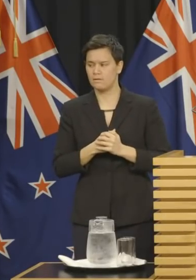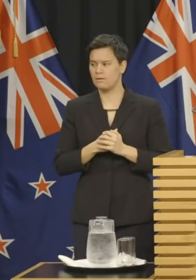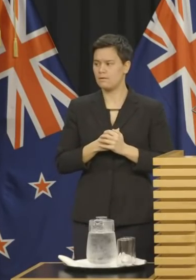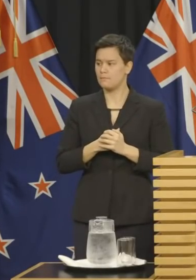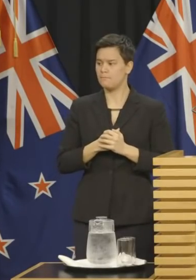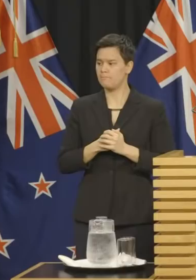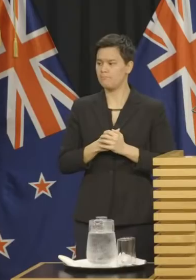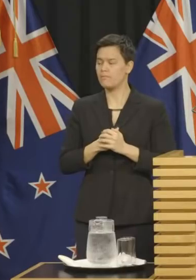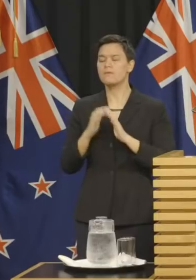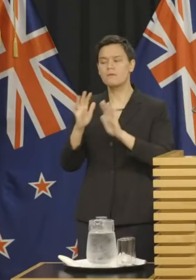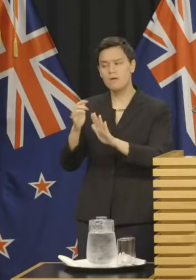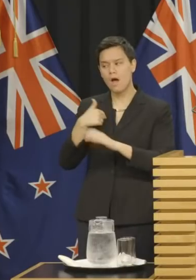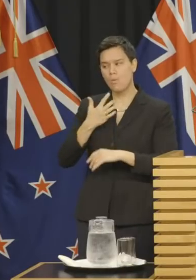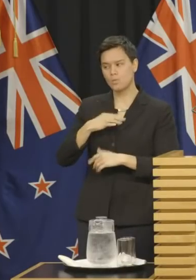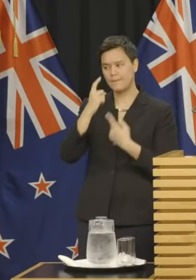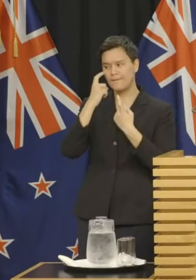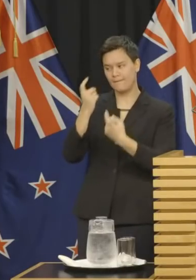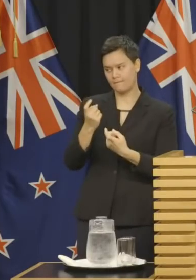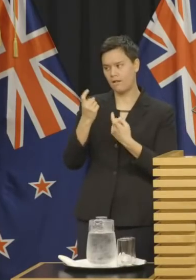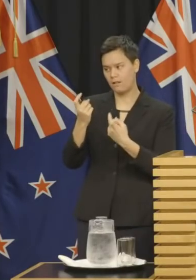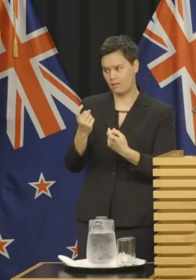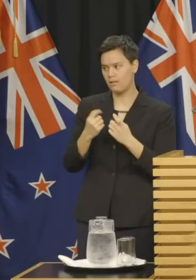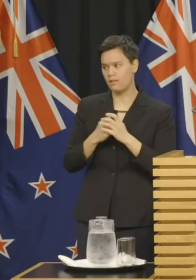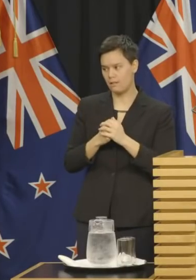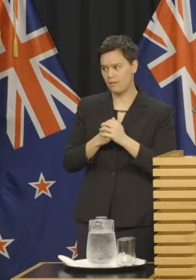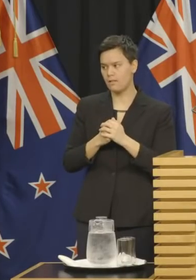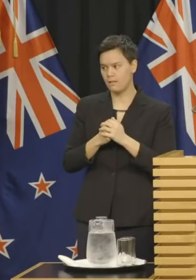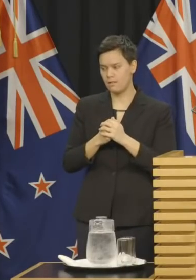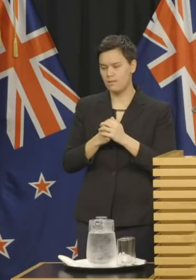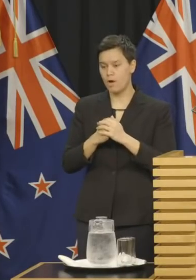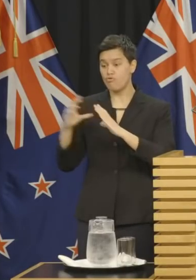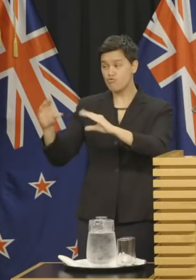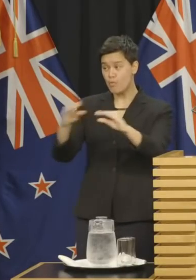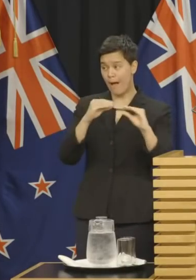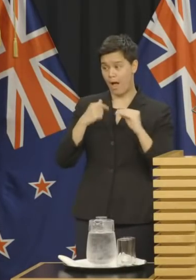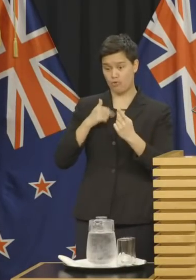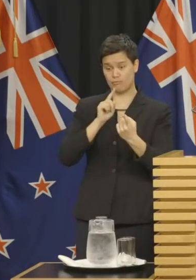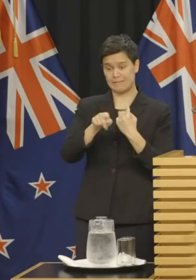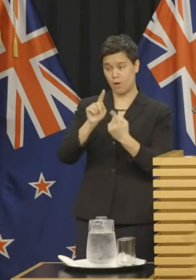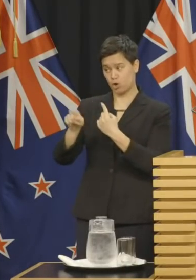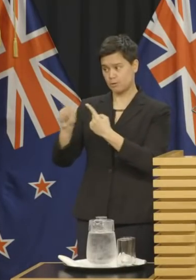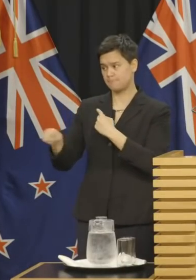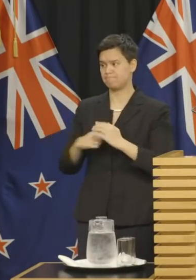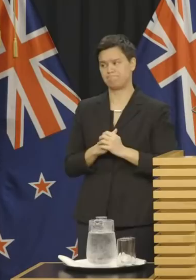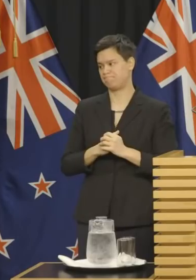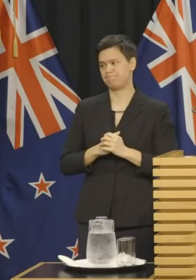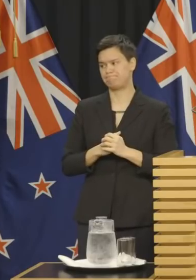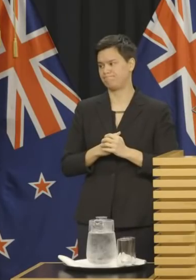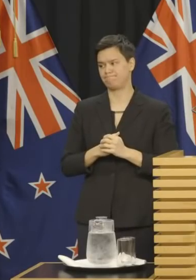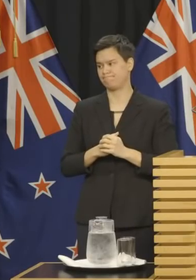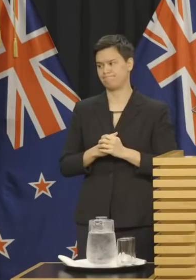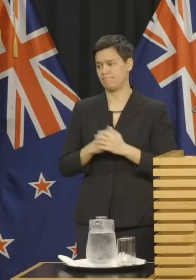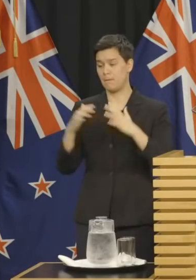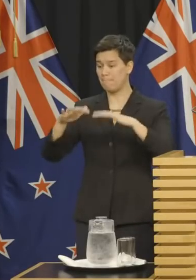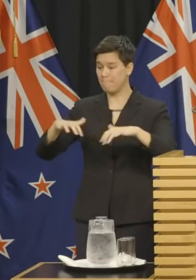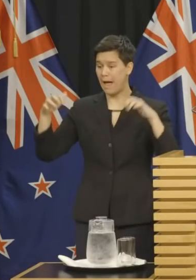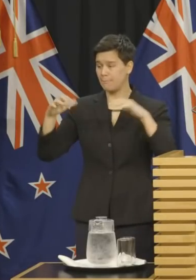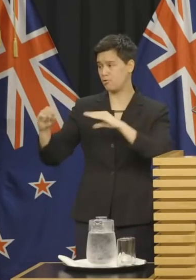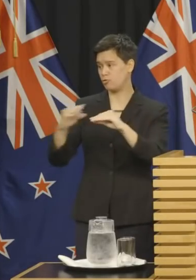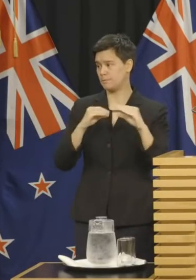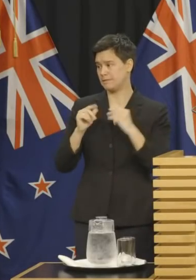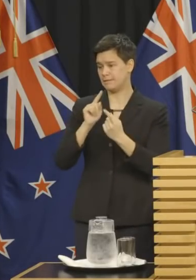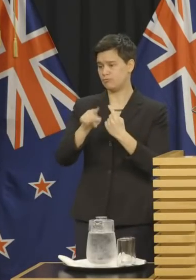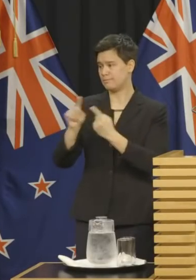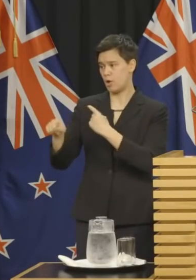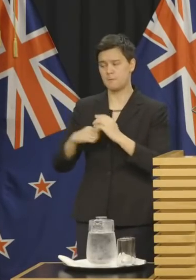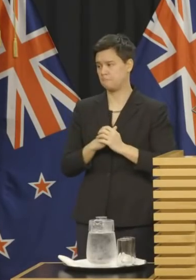situation where I'm simply responding to rumours that circulate in a parliamentary context. What I've set